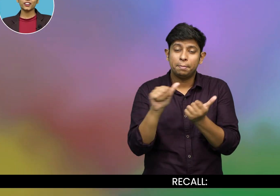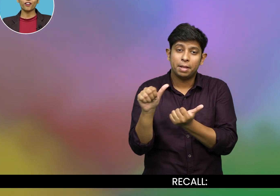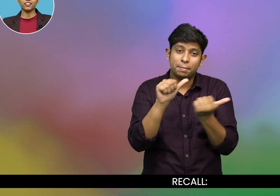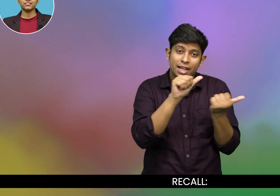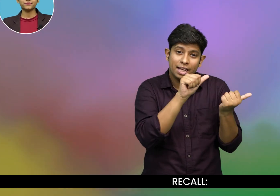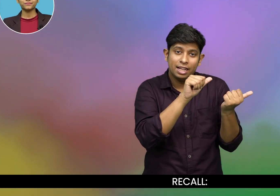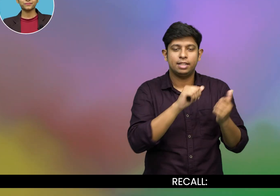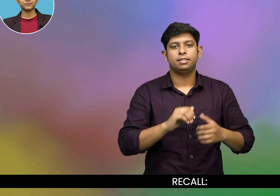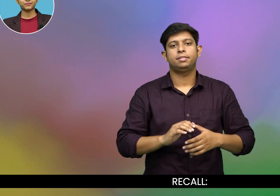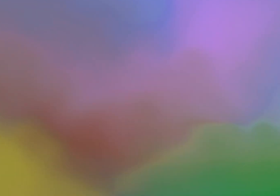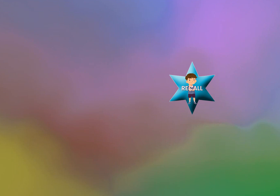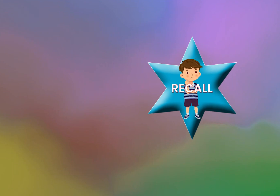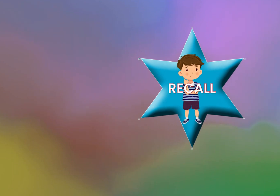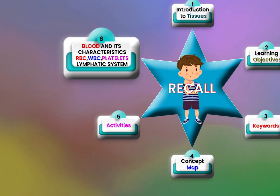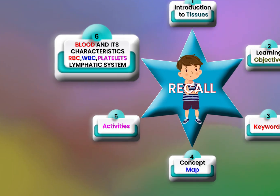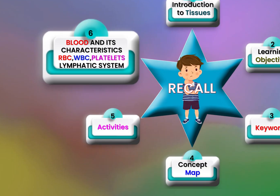Recall.